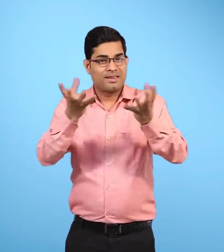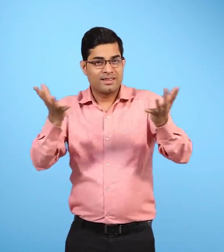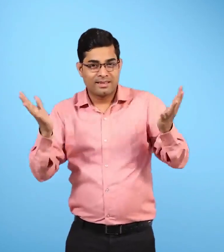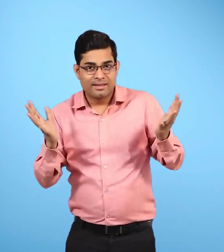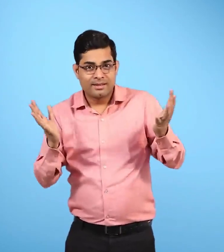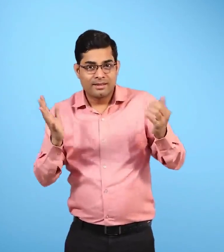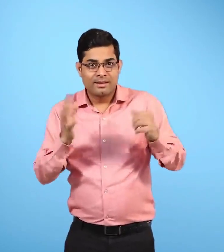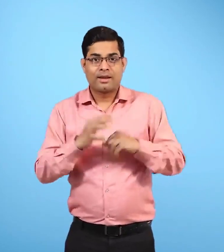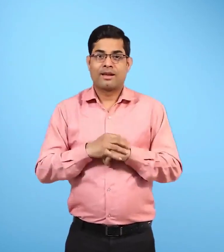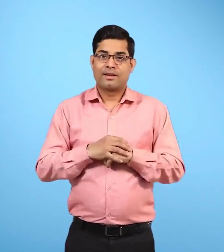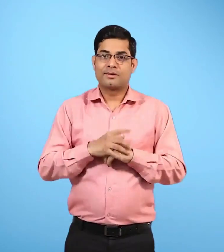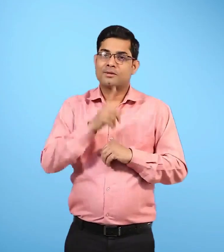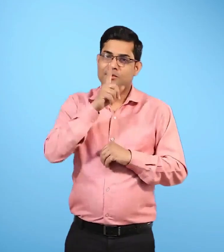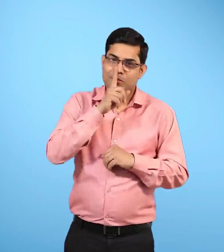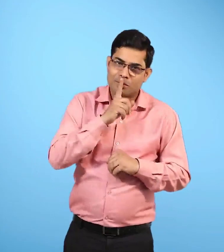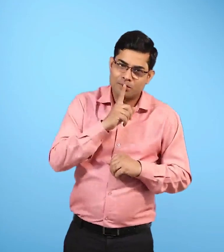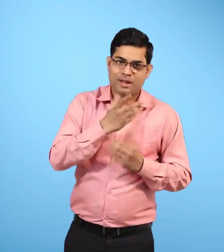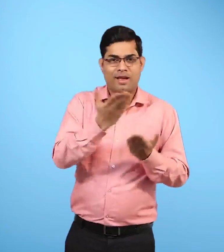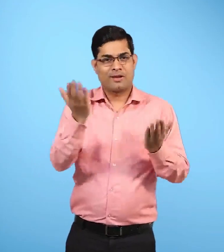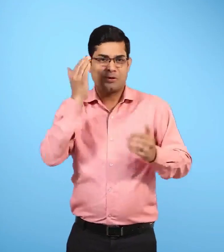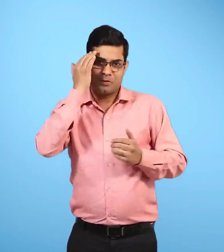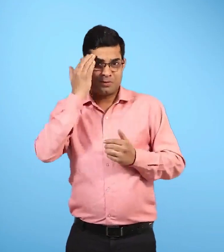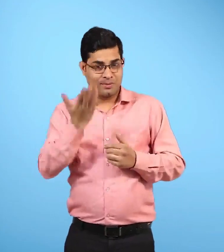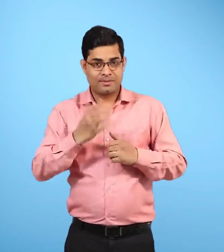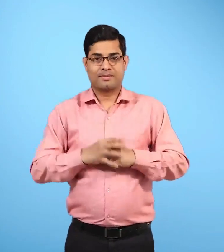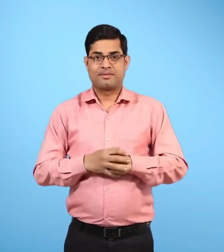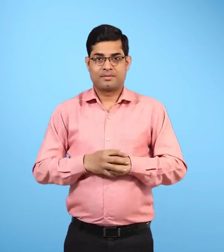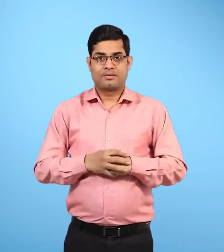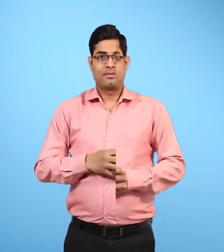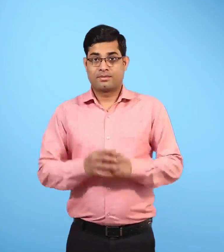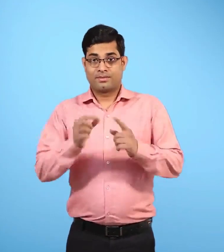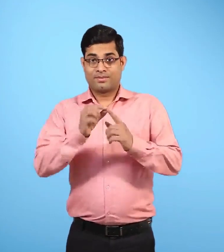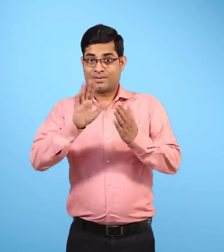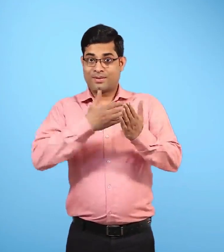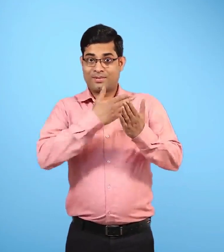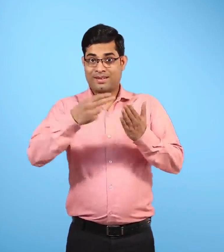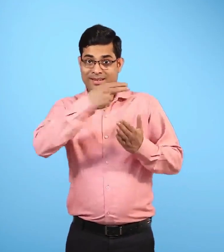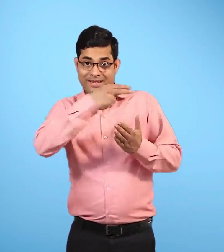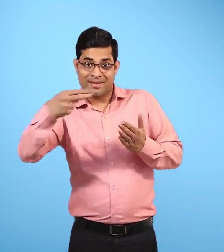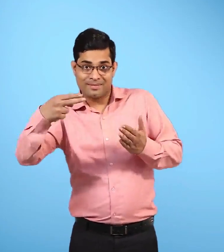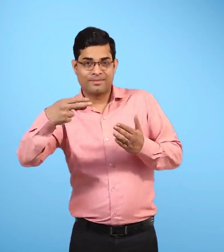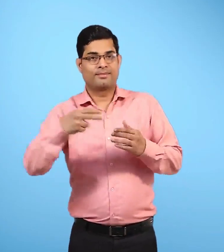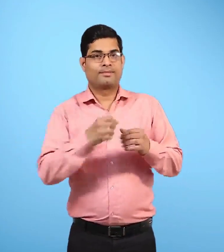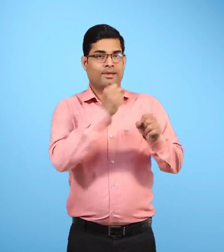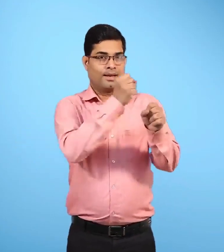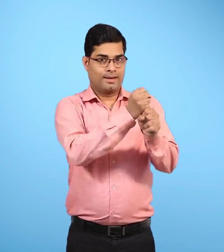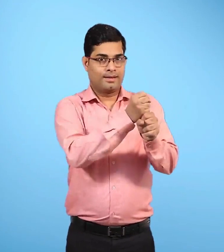world who are rather quiet, you know. A poem by